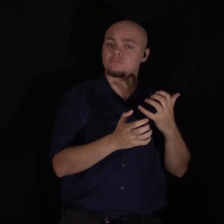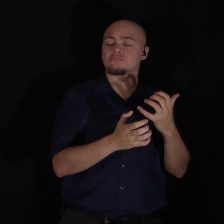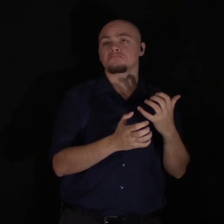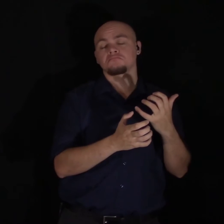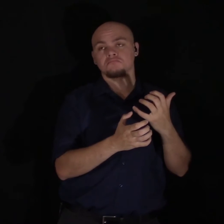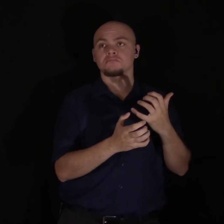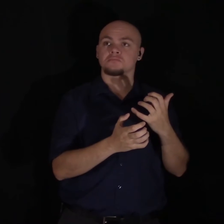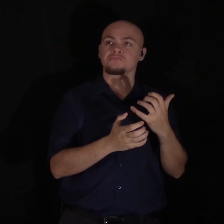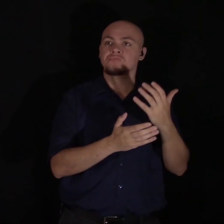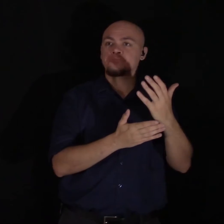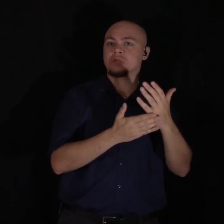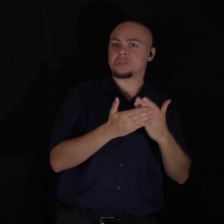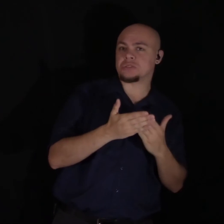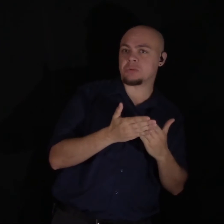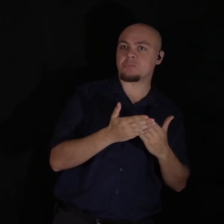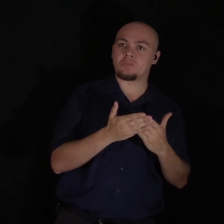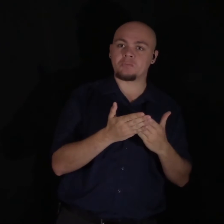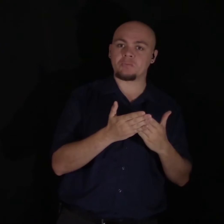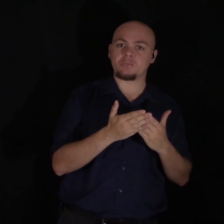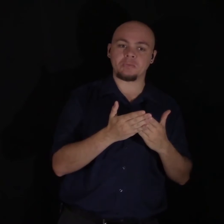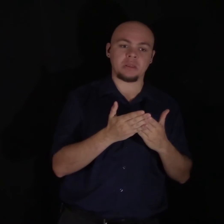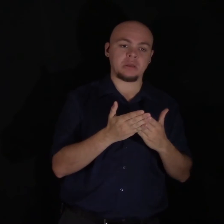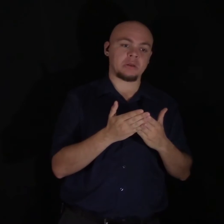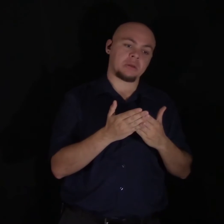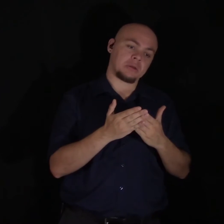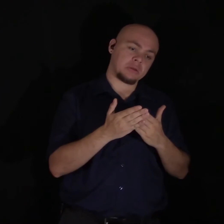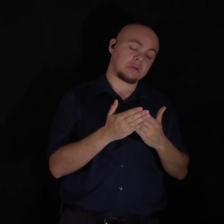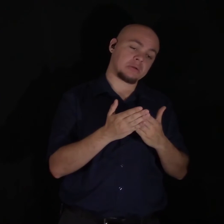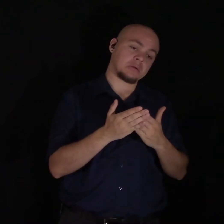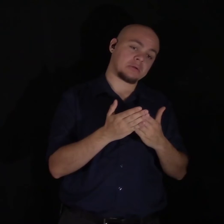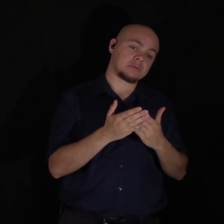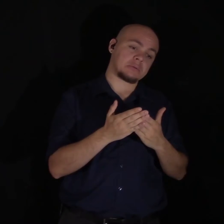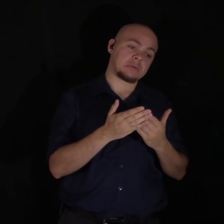some degree, recompensing her for the sorrows she had endured,